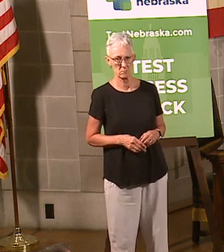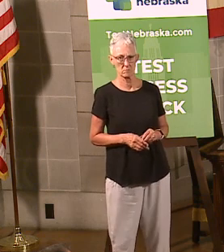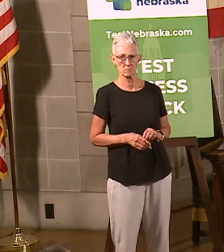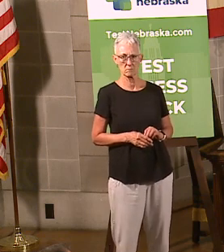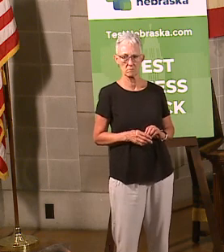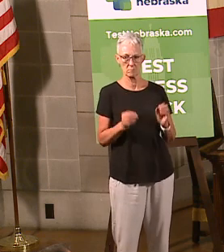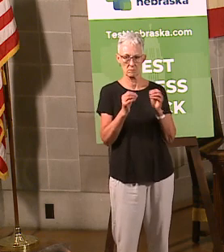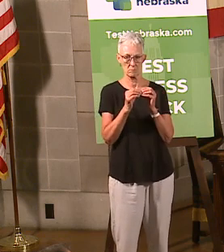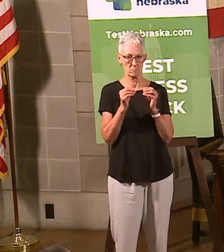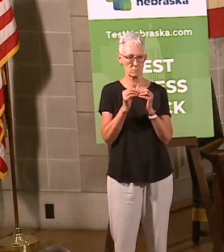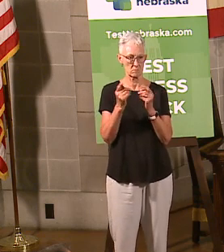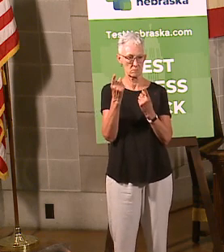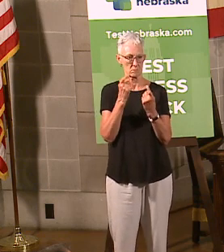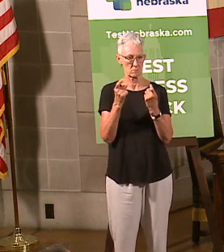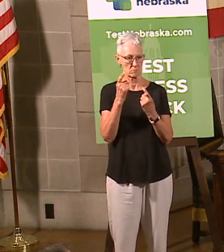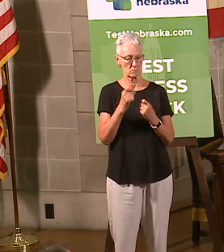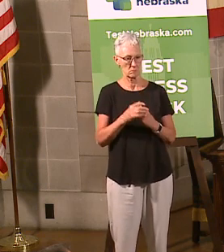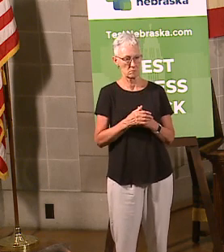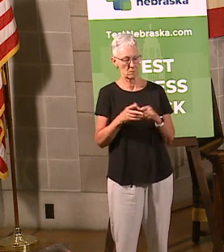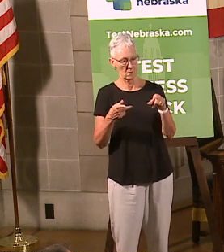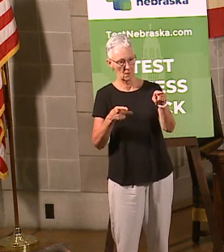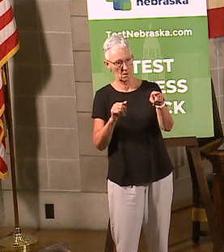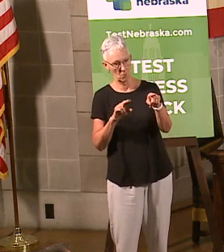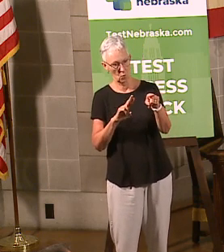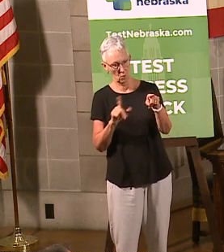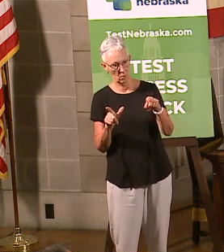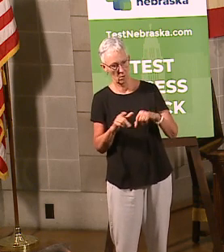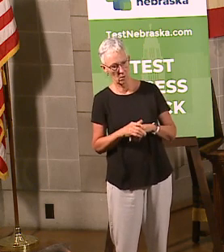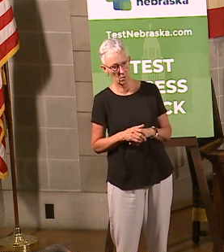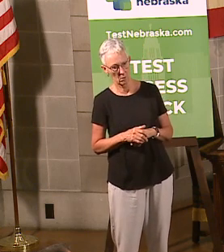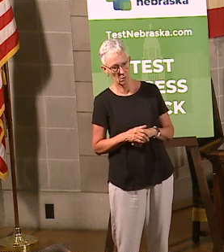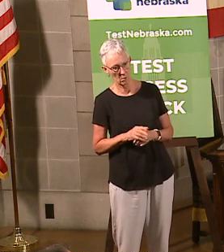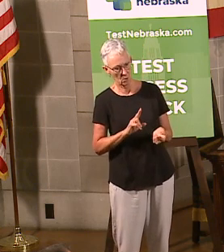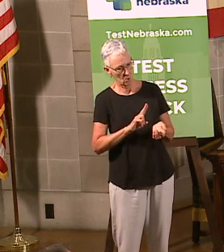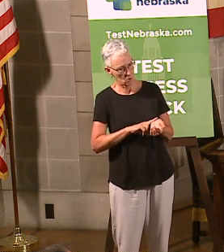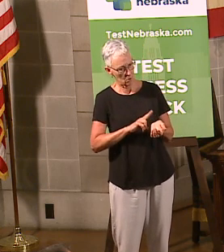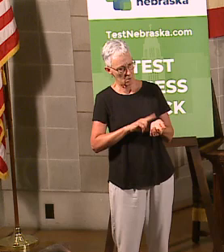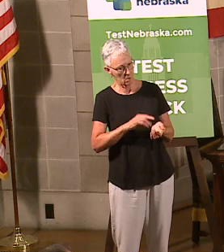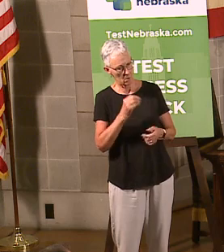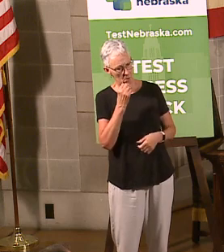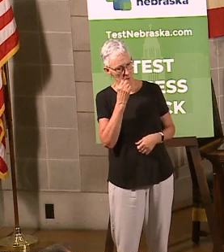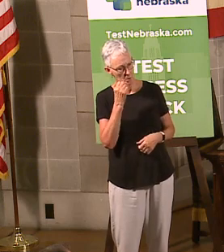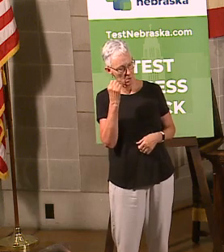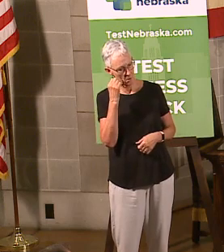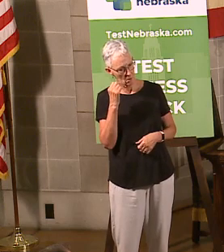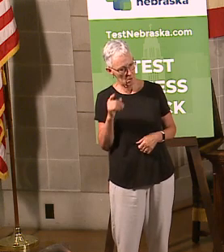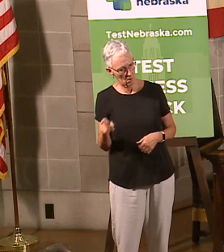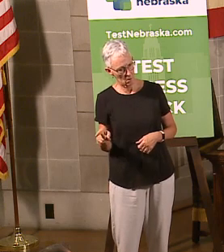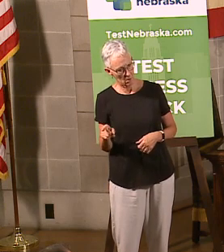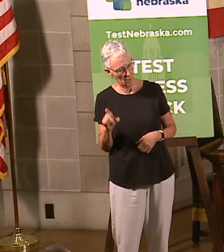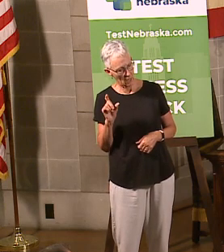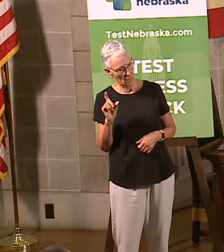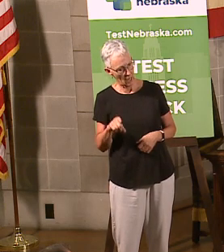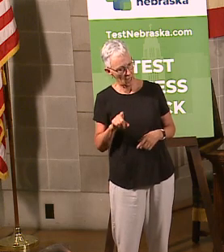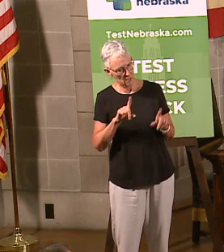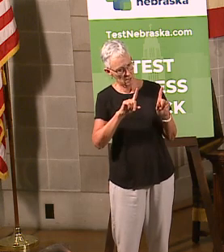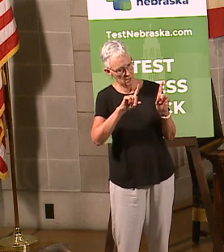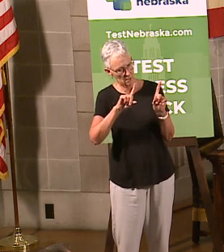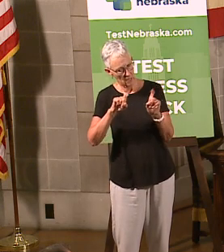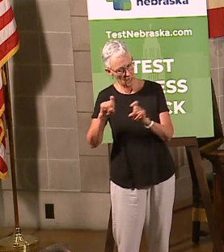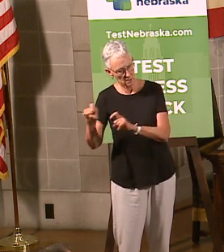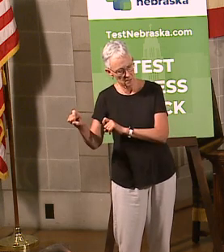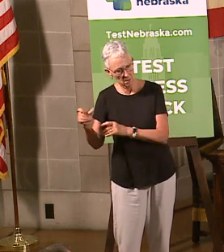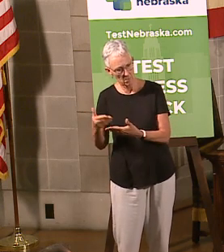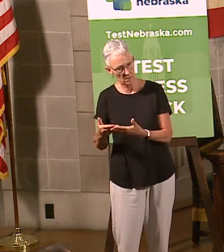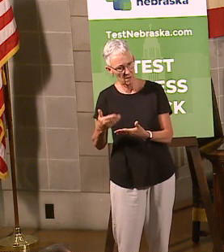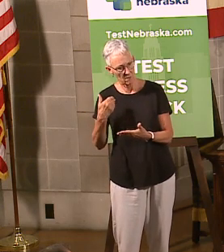Other questions? Paul? Just to clarify, on the nursing homes, do they have to test before they can move to open visitation, or do they have to